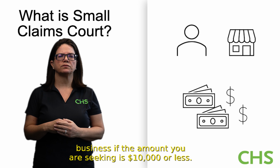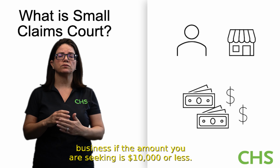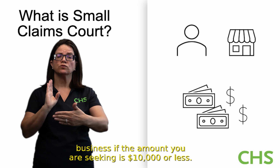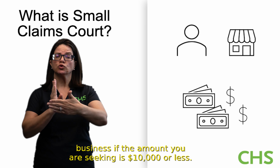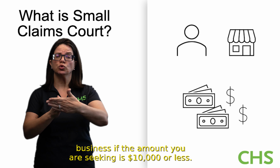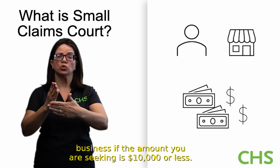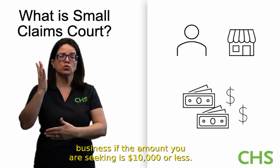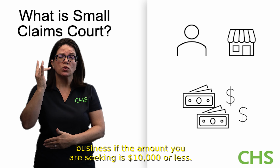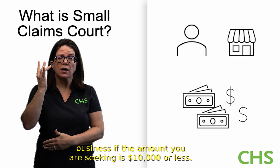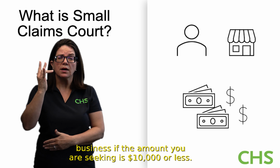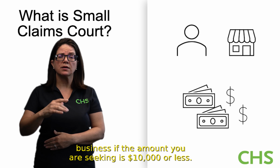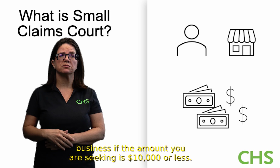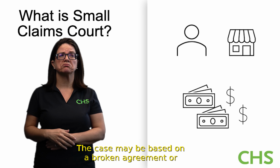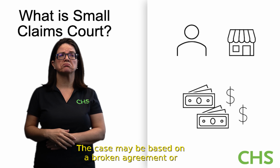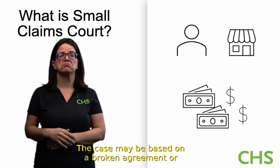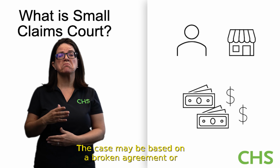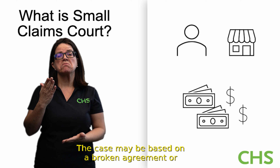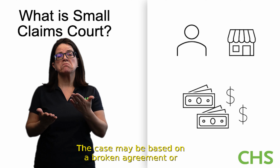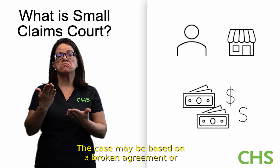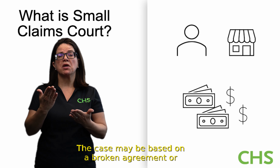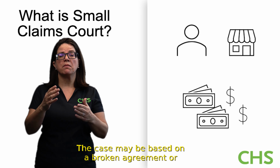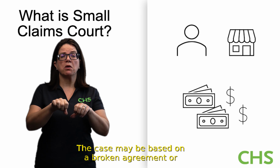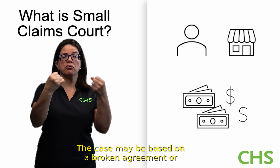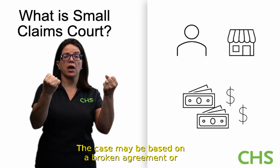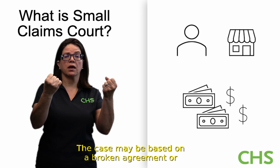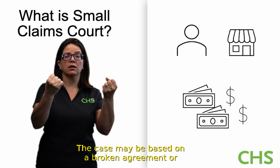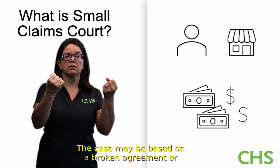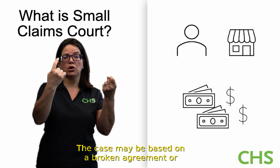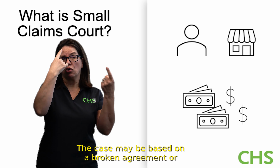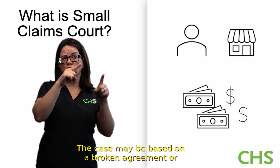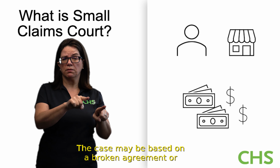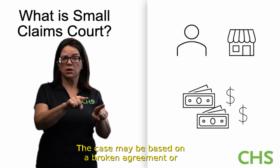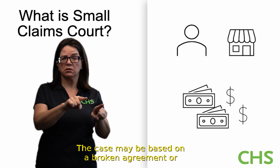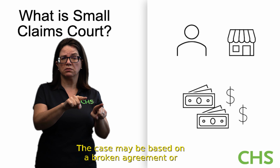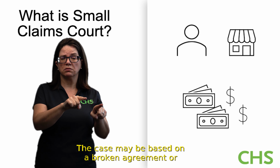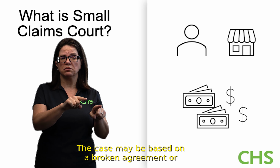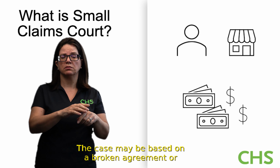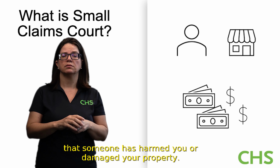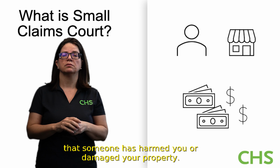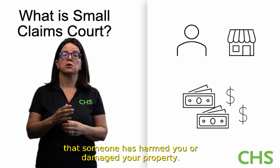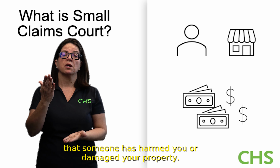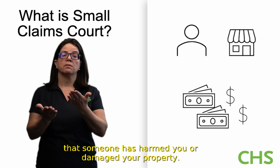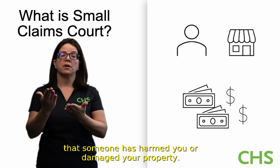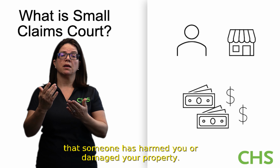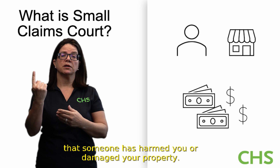or less. The case may be based on a broken agreement or that someone